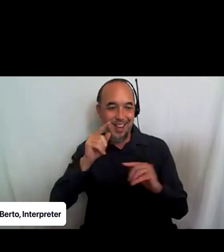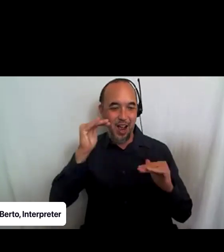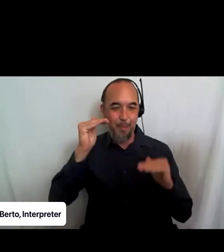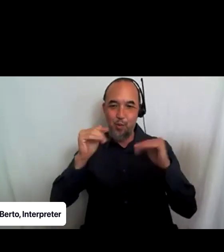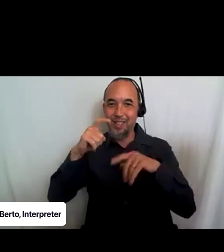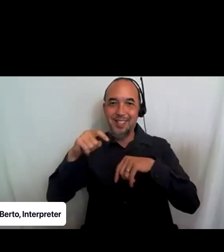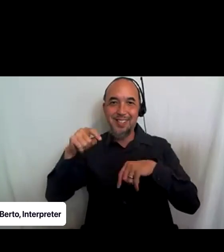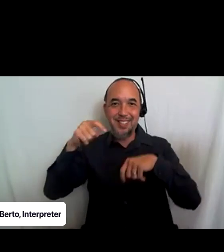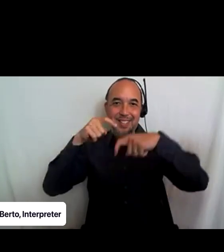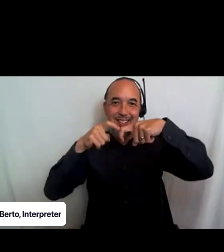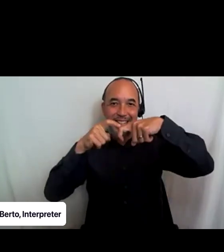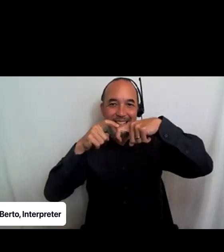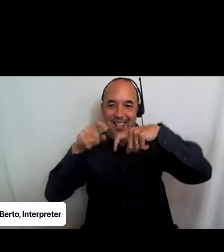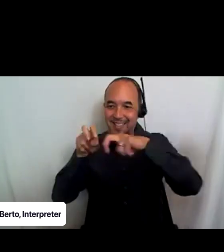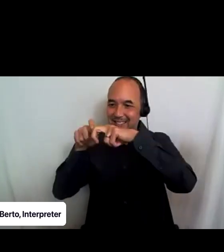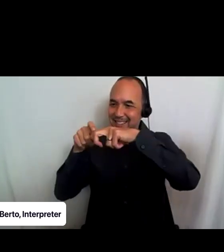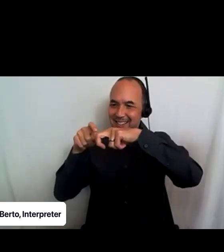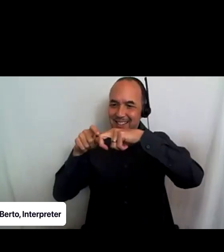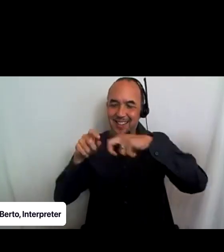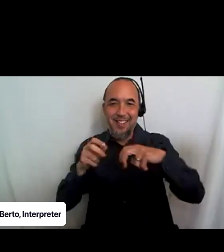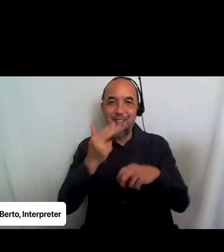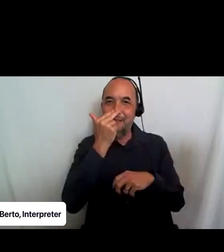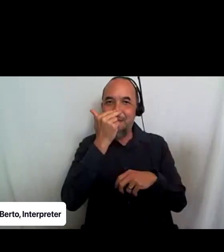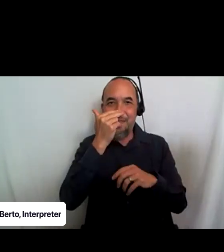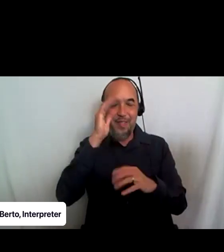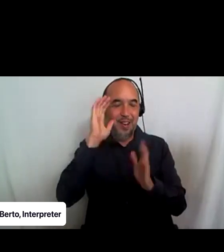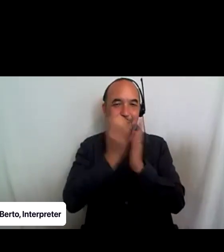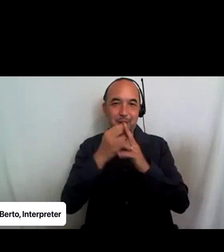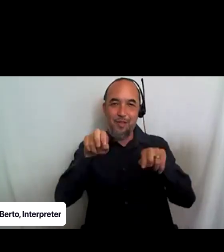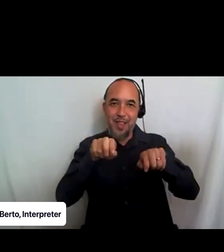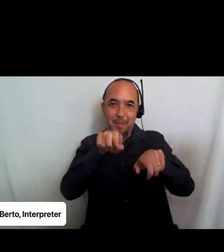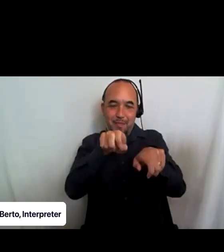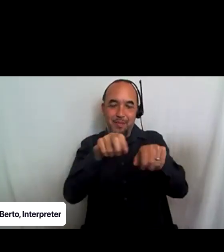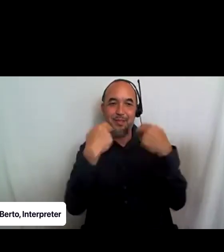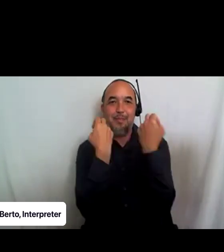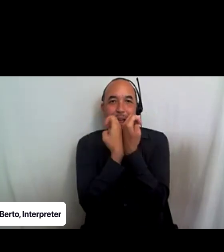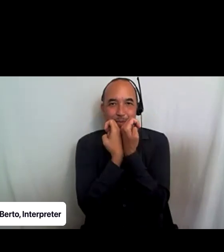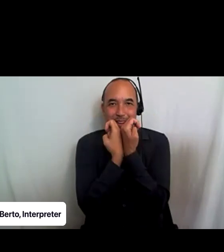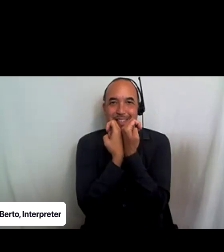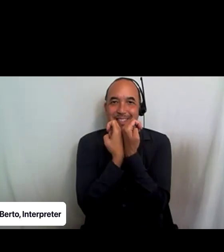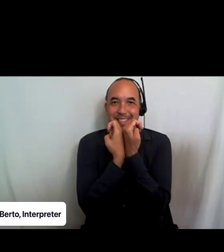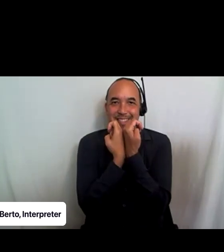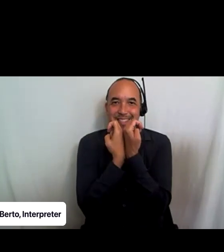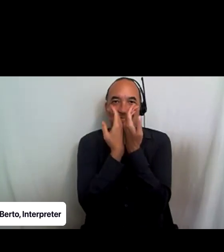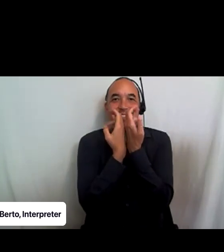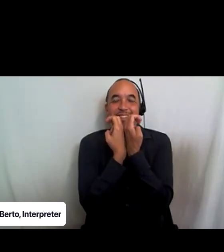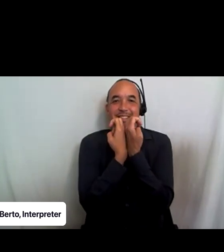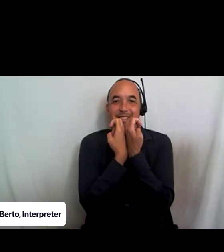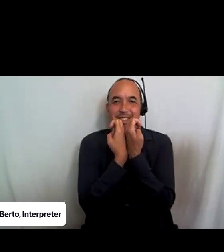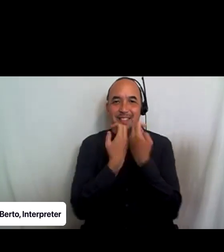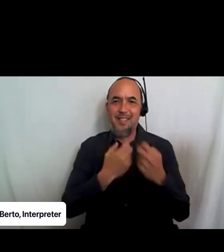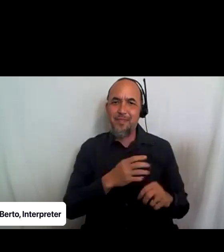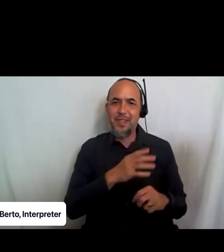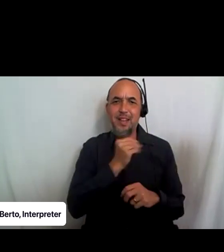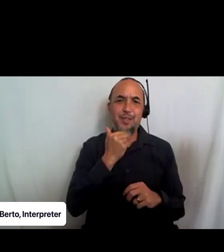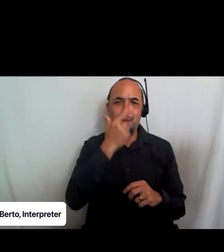it's just such a funny picture of them sitting back to back to one another. It's cute. It's cute because he's all tough. He's like, "Oh yeah, I'm